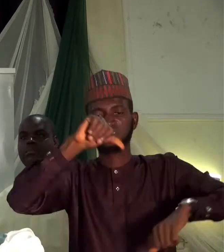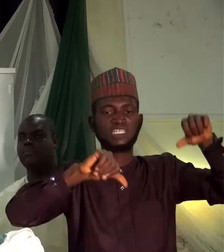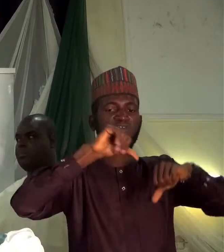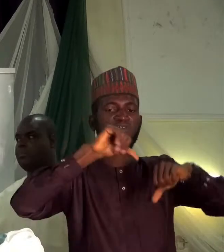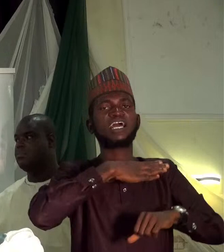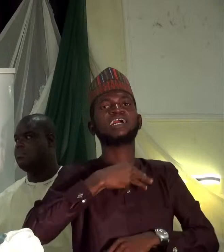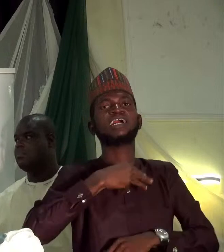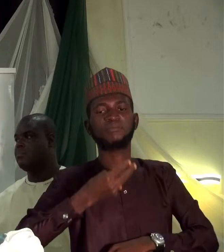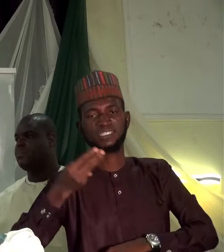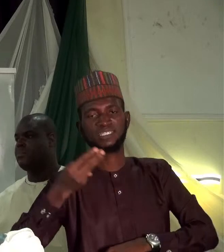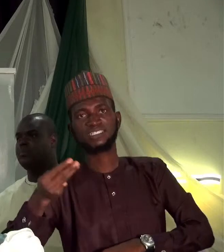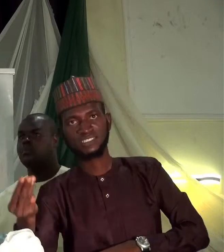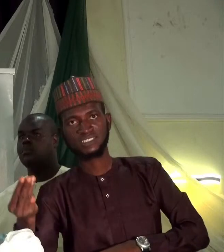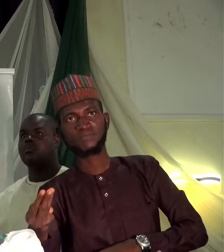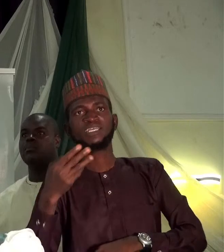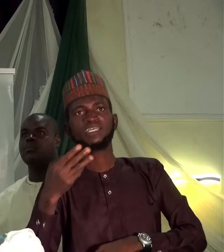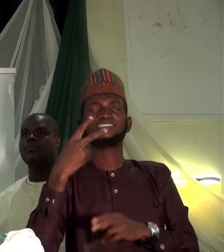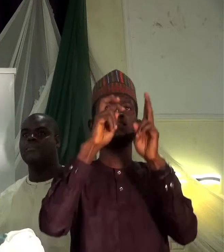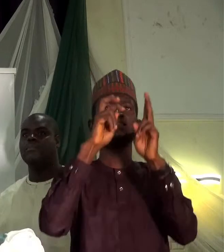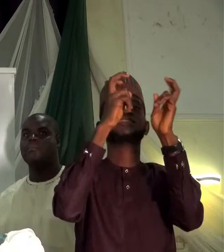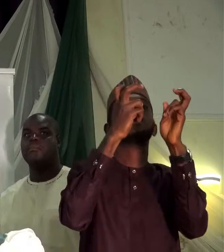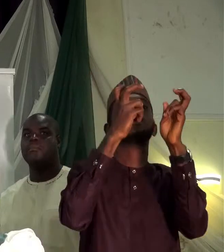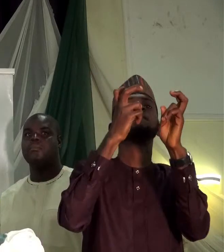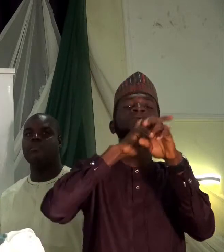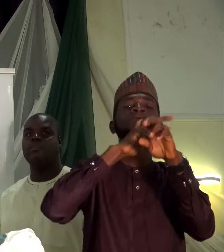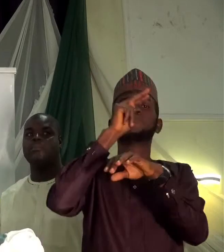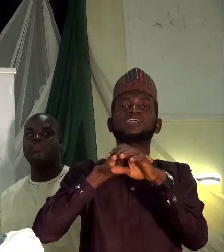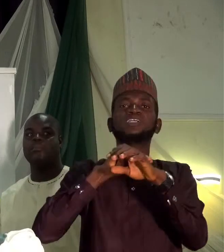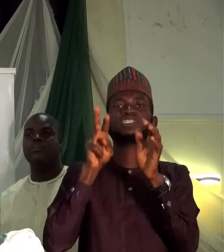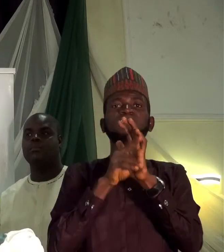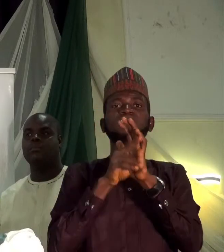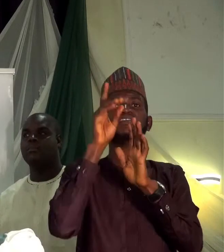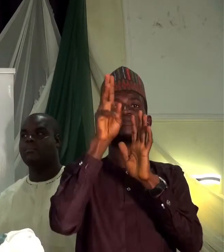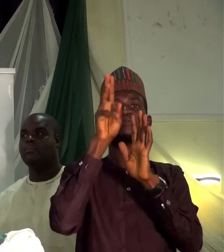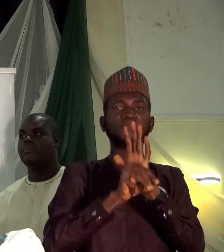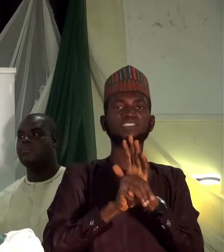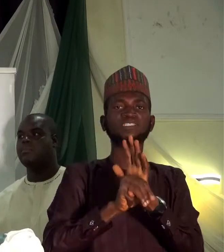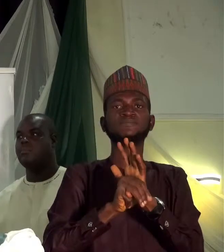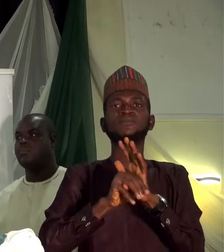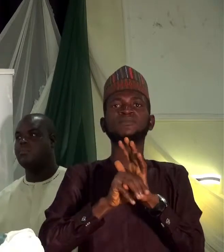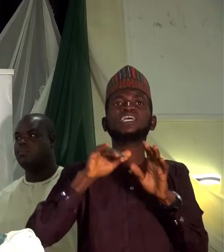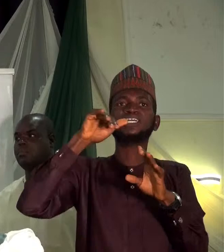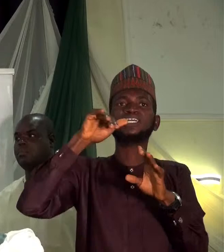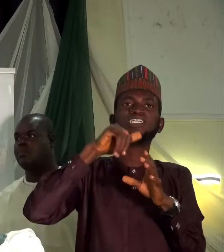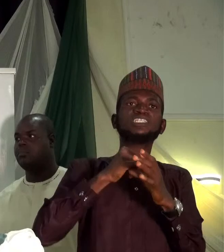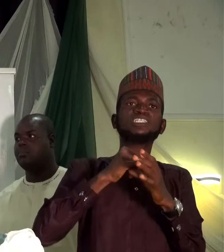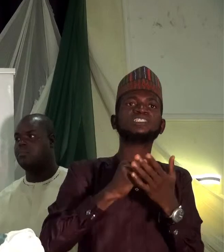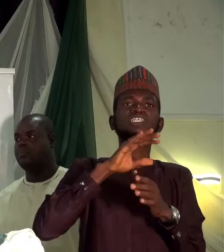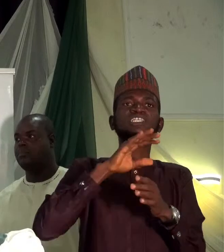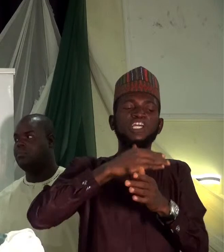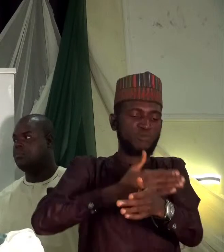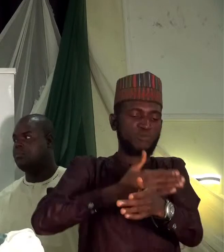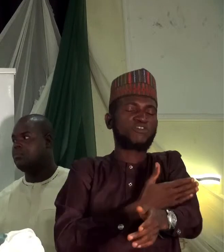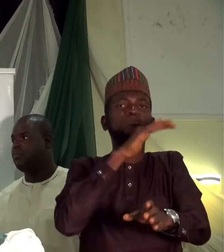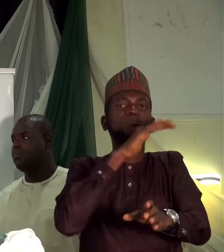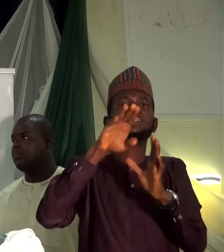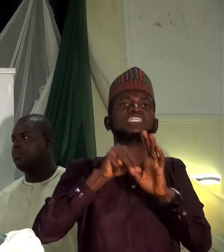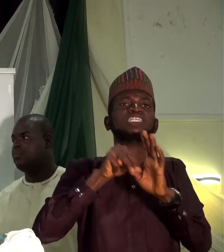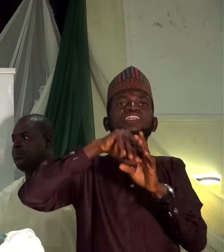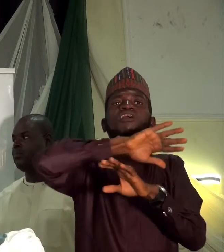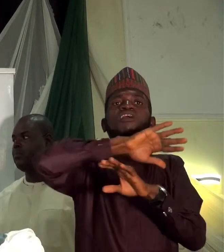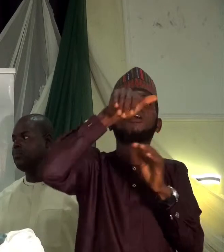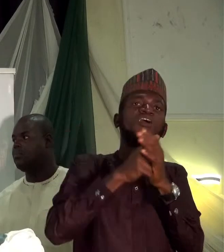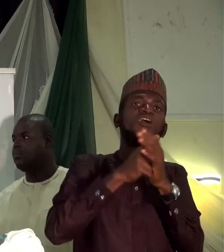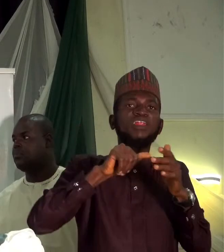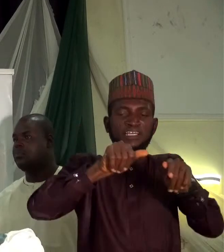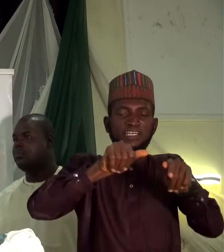material. The term national development refers to the improvement of a country in all areas, including the political, the economic, the social,